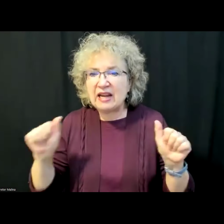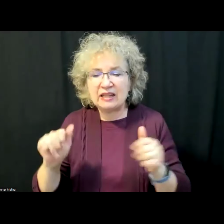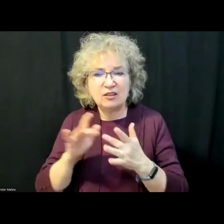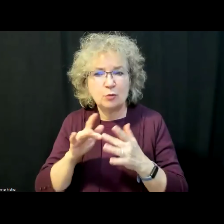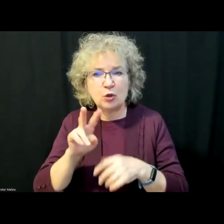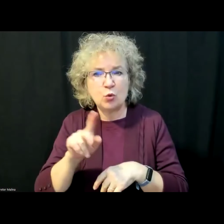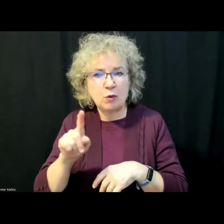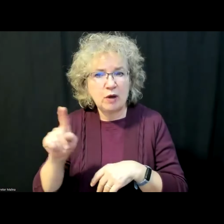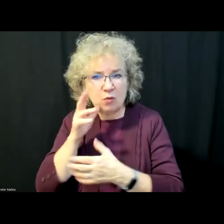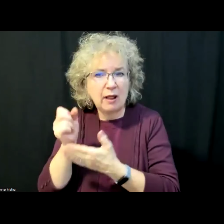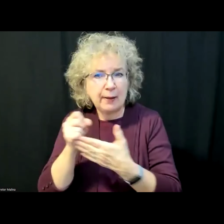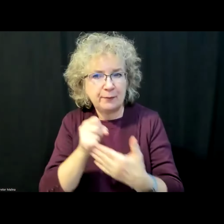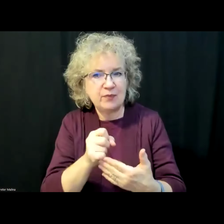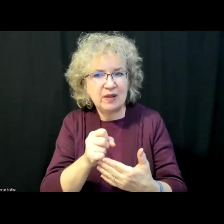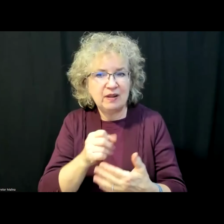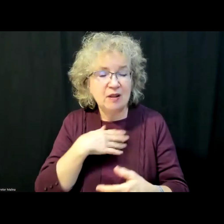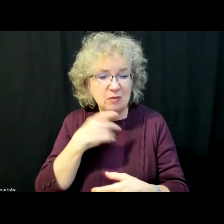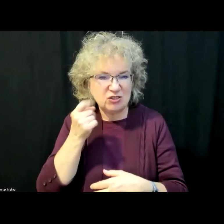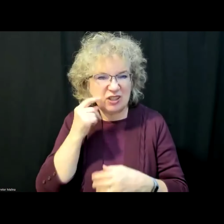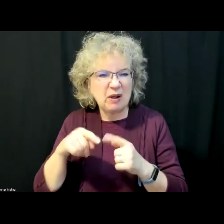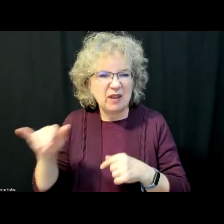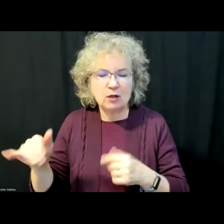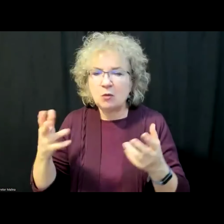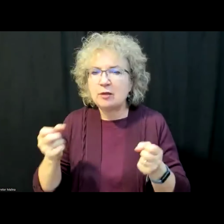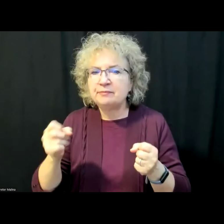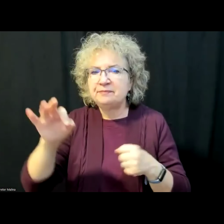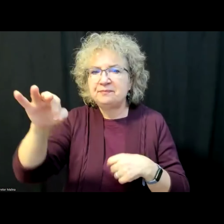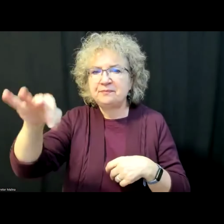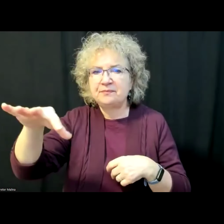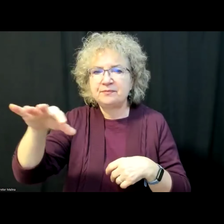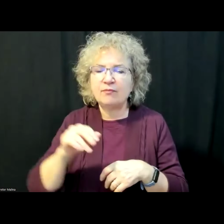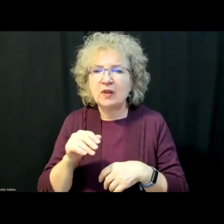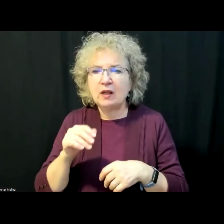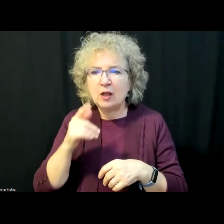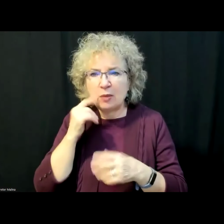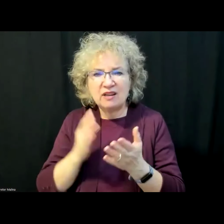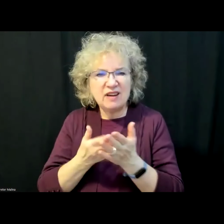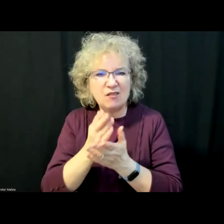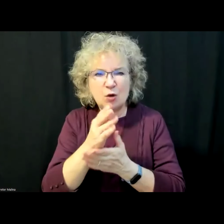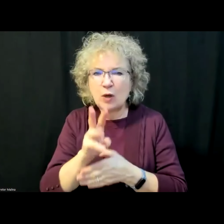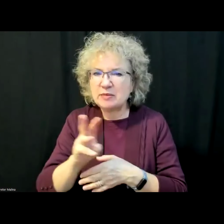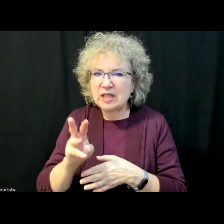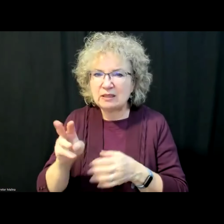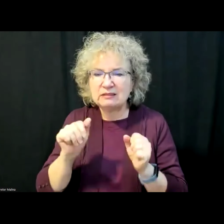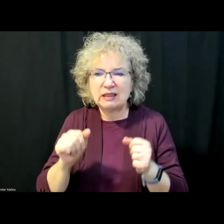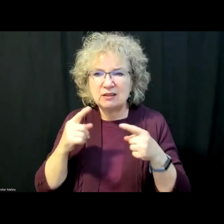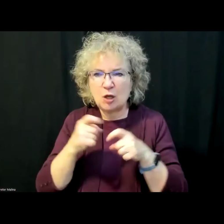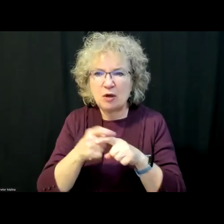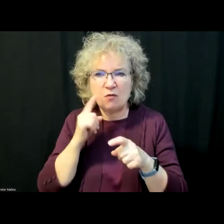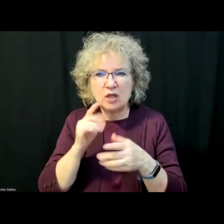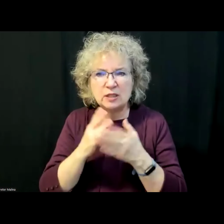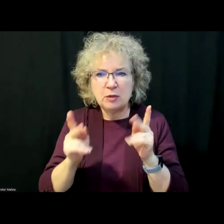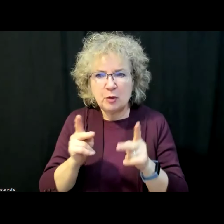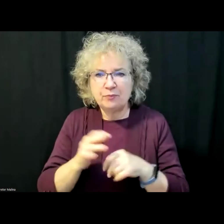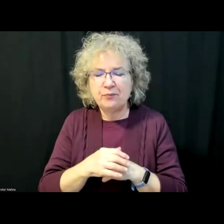and they will help them so that's my understanding of that so i just want to throw that out there as well because i know um navigating a website can be complicated for folks